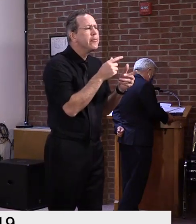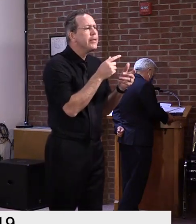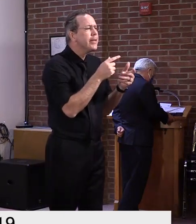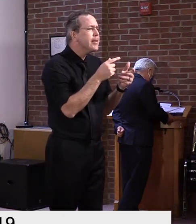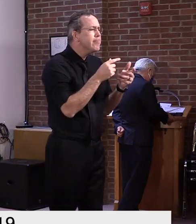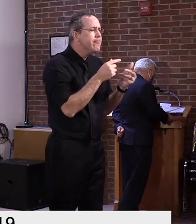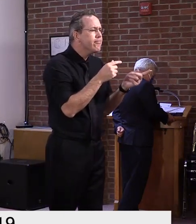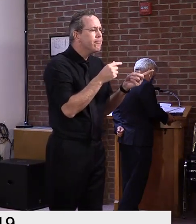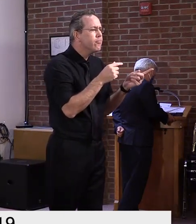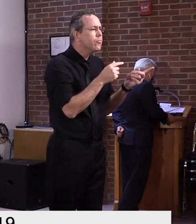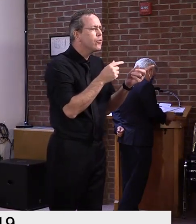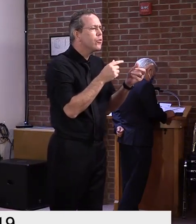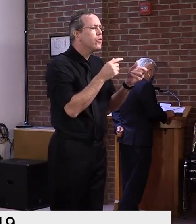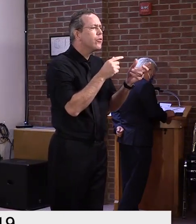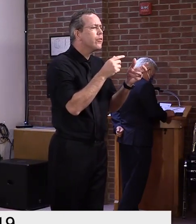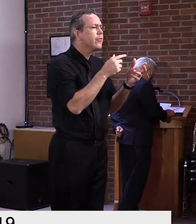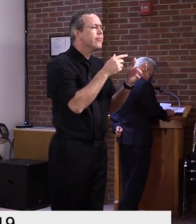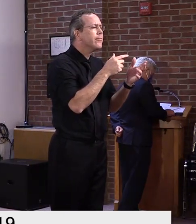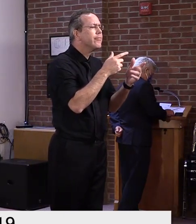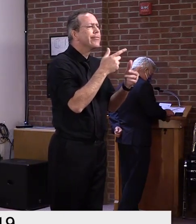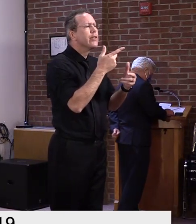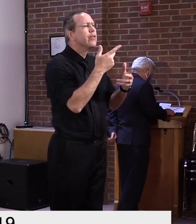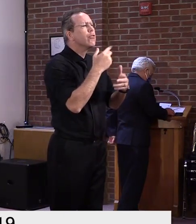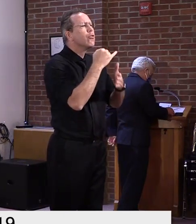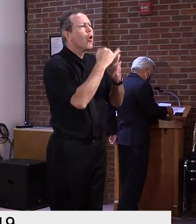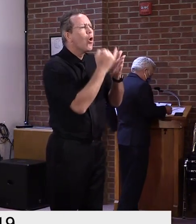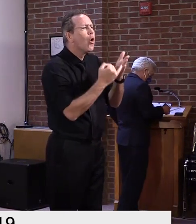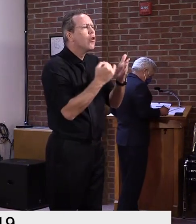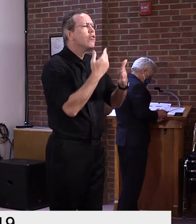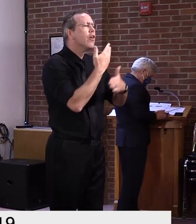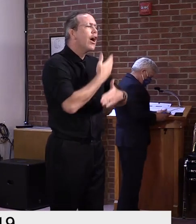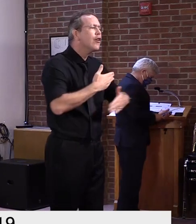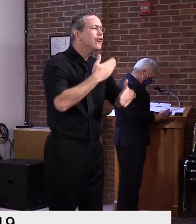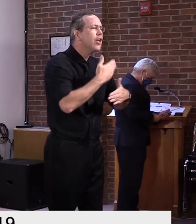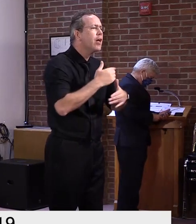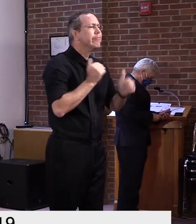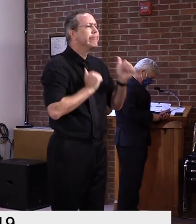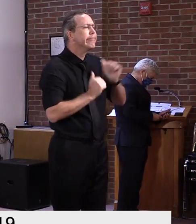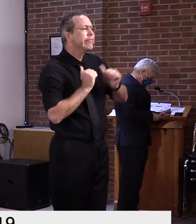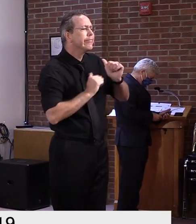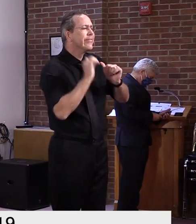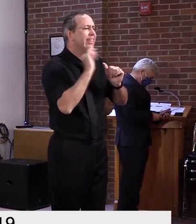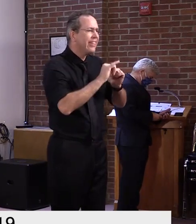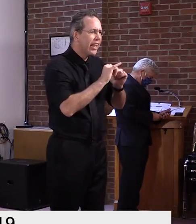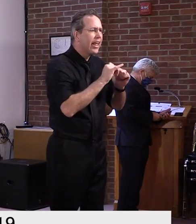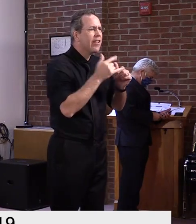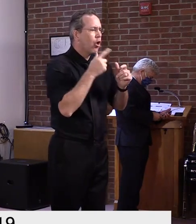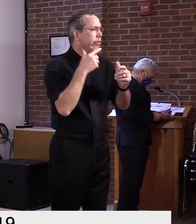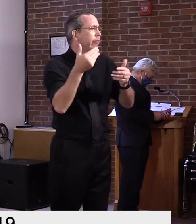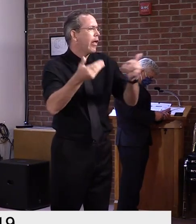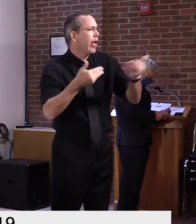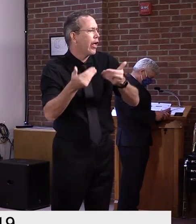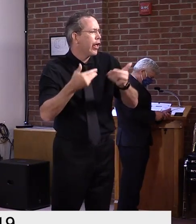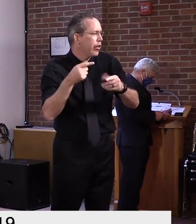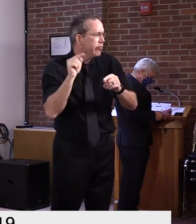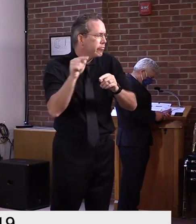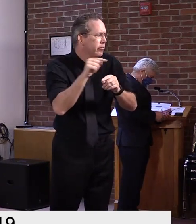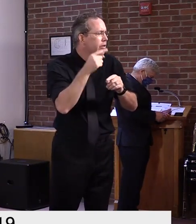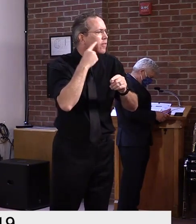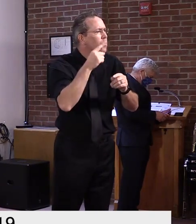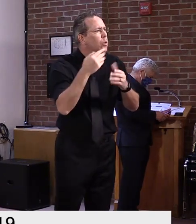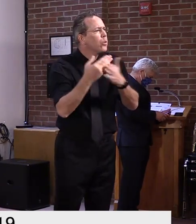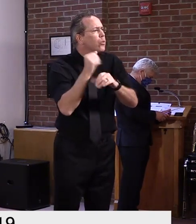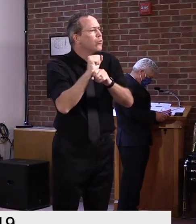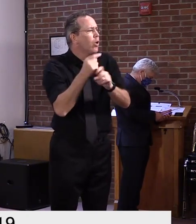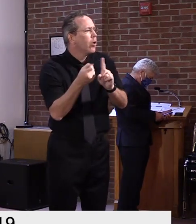arts, entertainment, recreation. We saw an increase last month of about 300 jobs. We saw